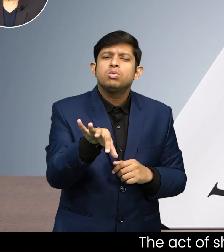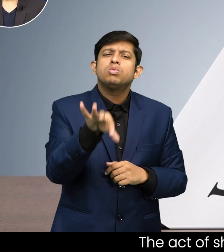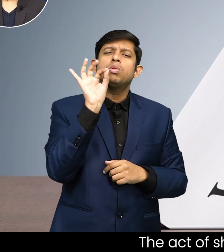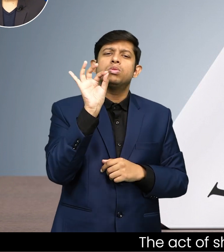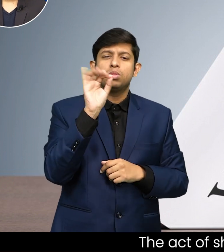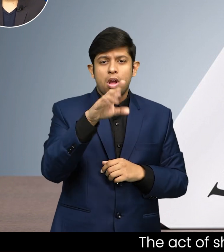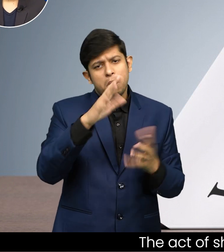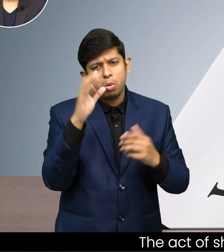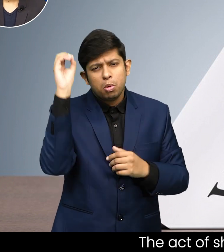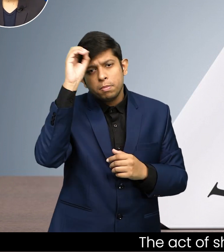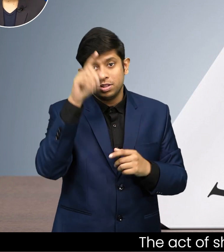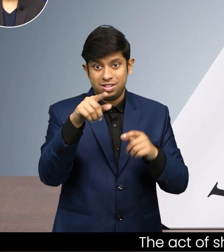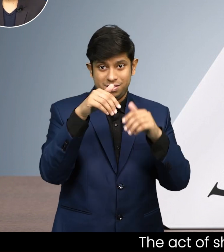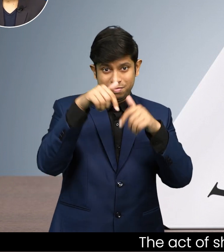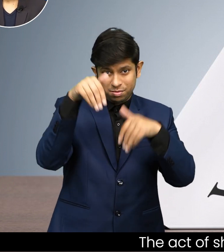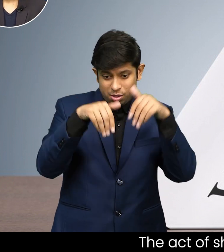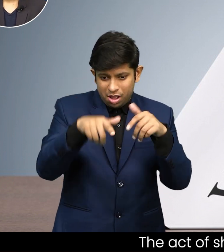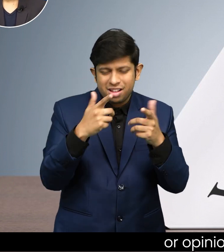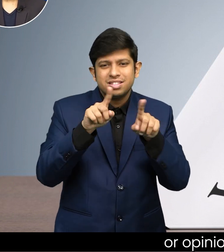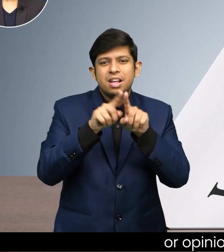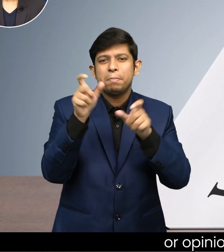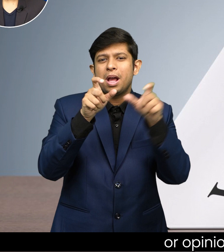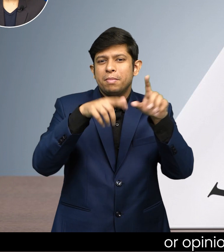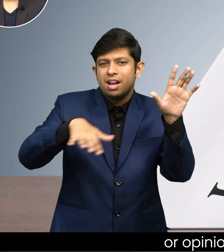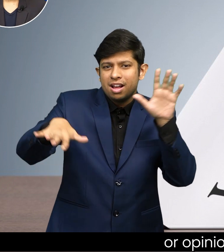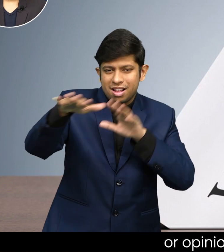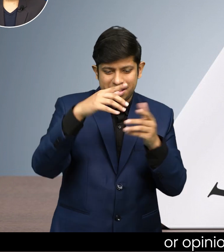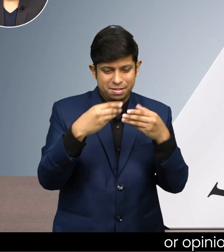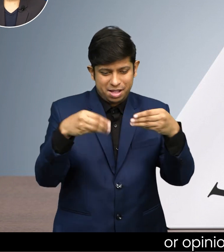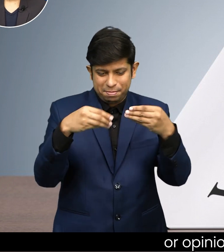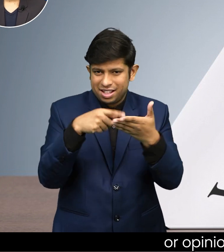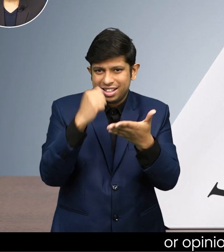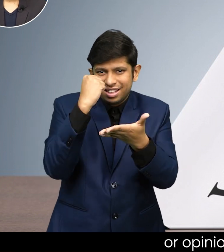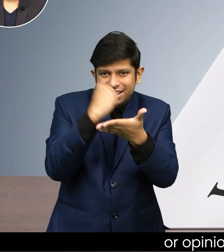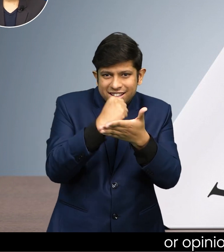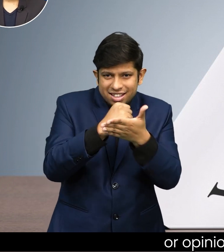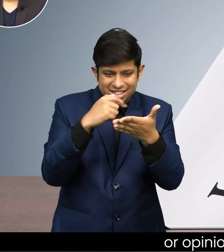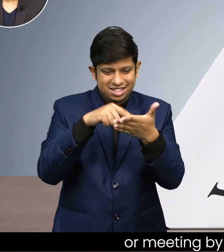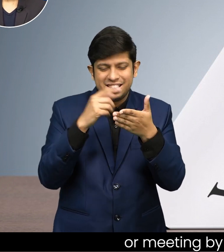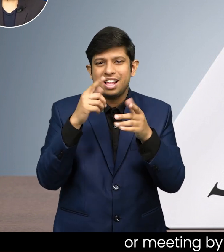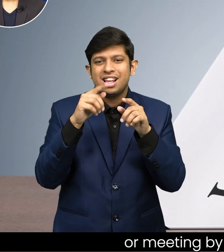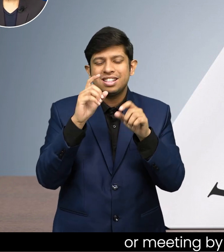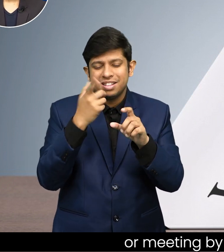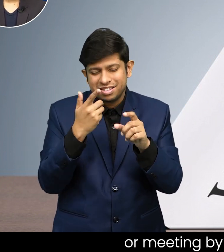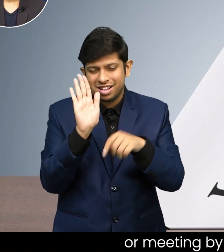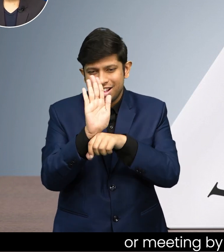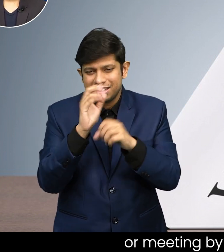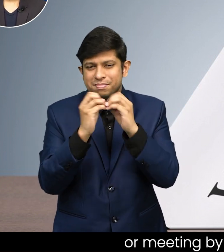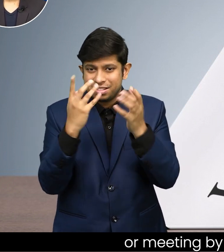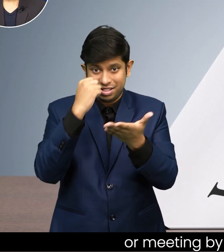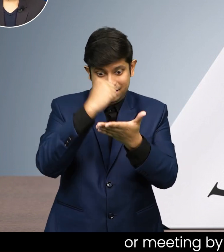The act of showing your choice or opinion in an election or meeting